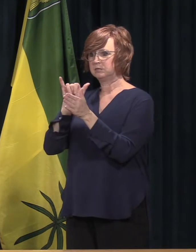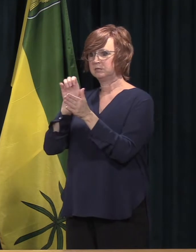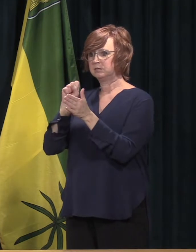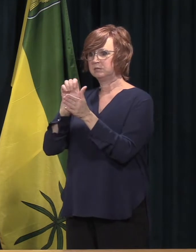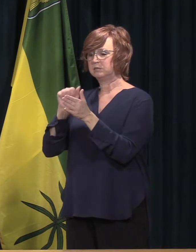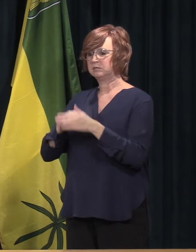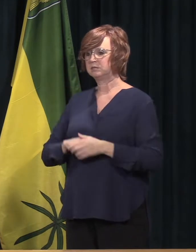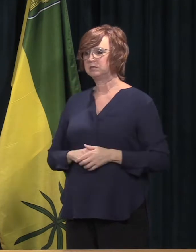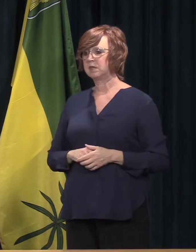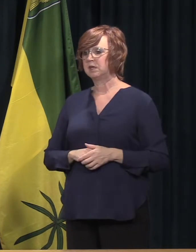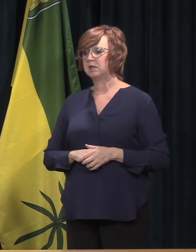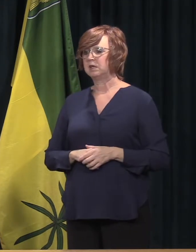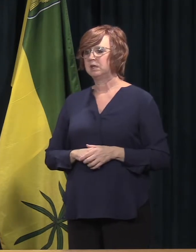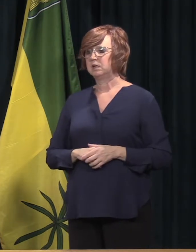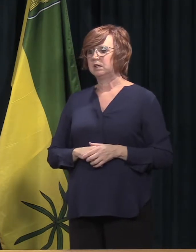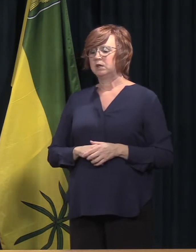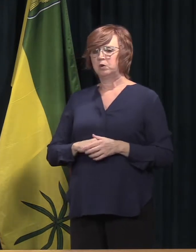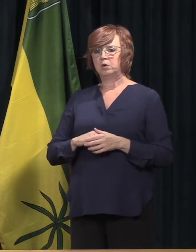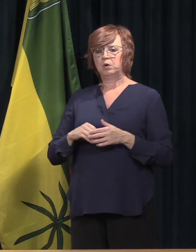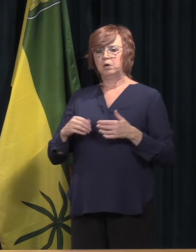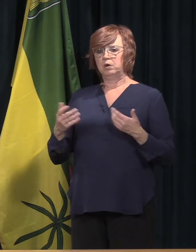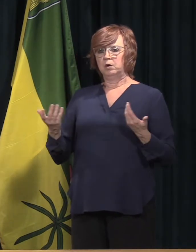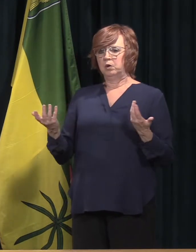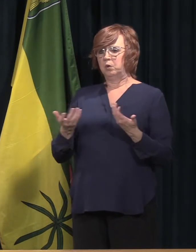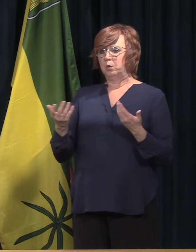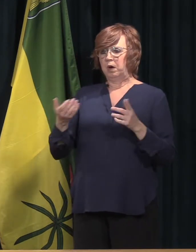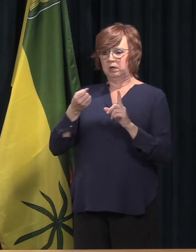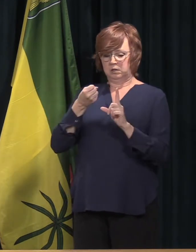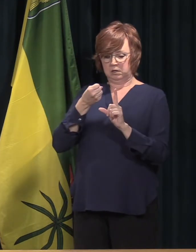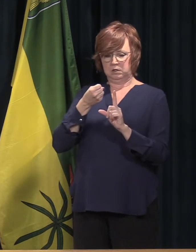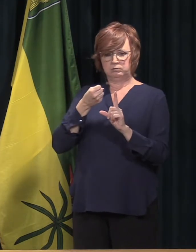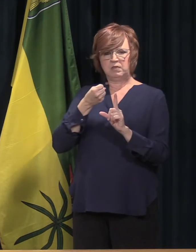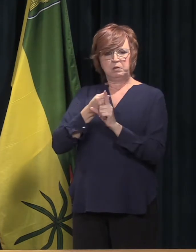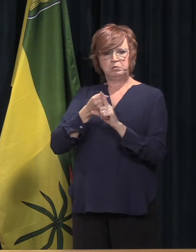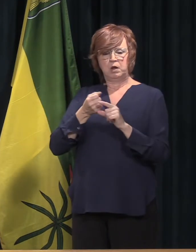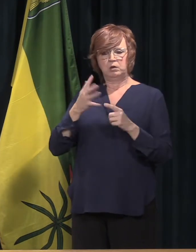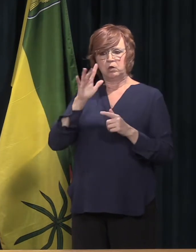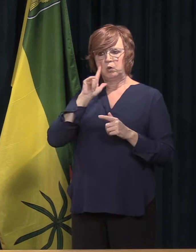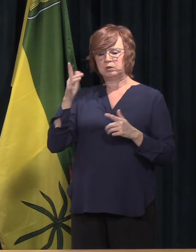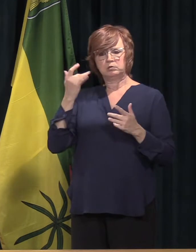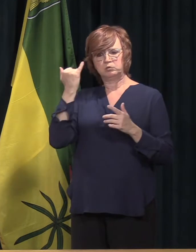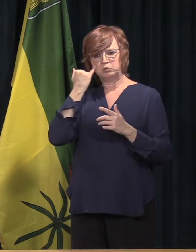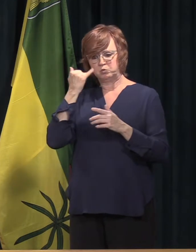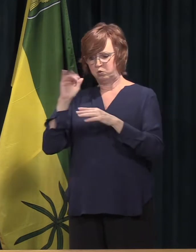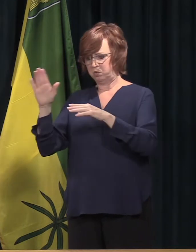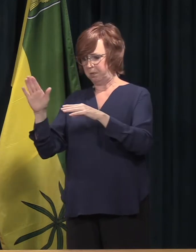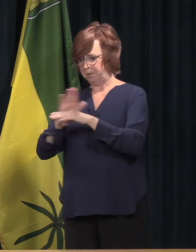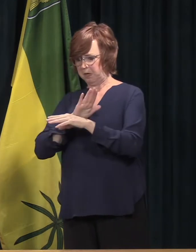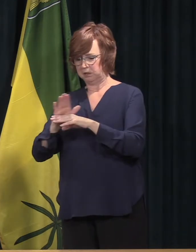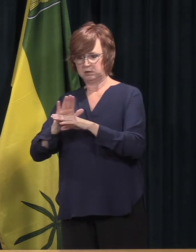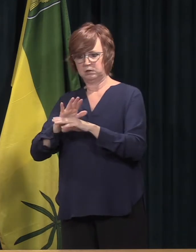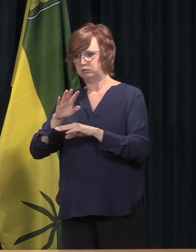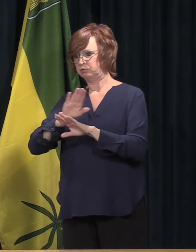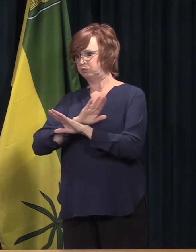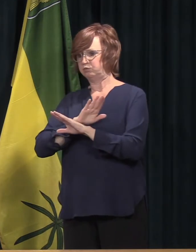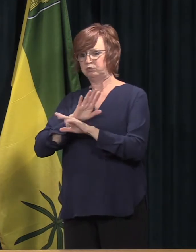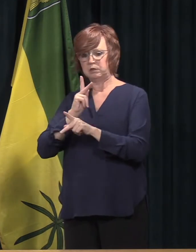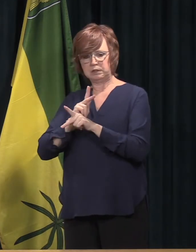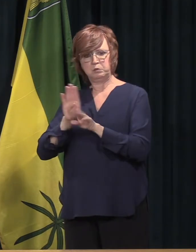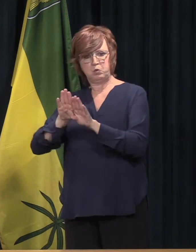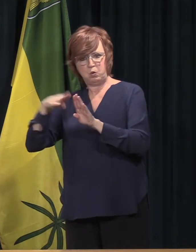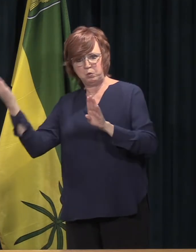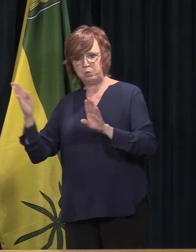for businesses that don't close under these regulations or?